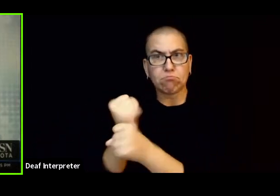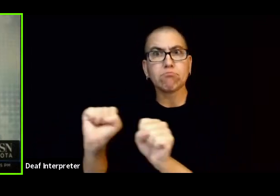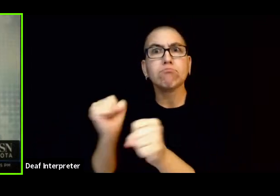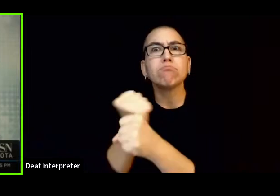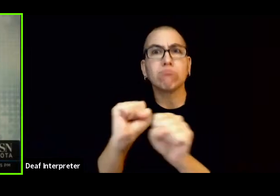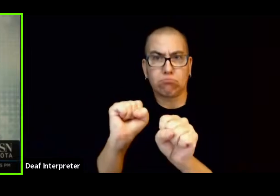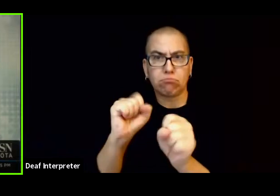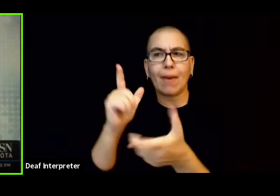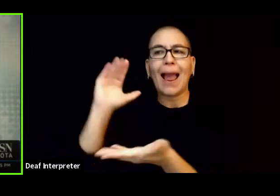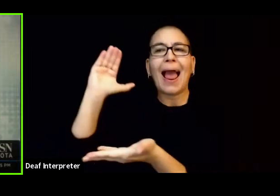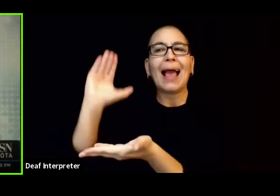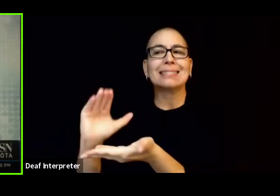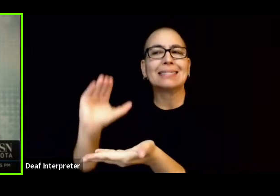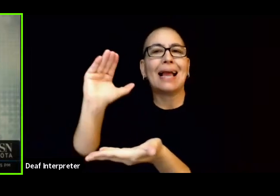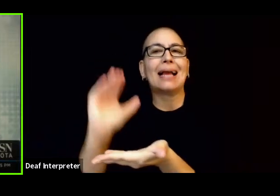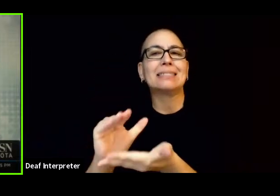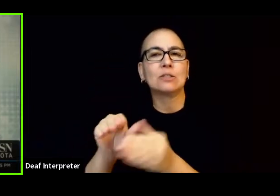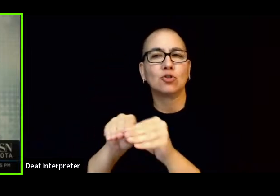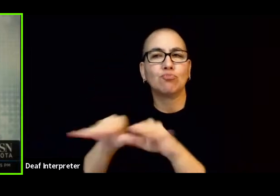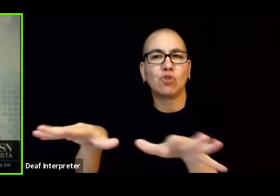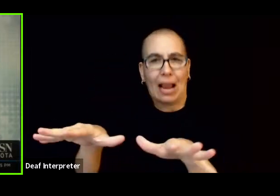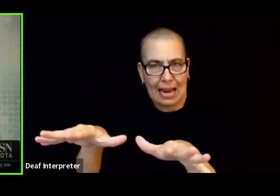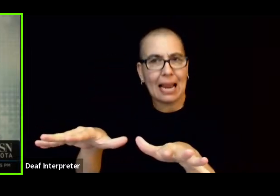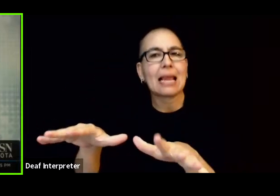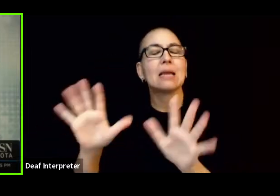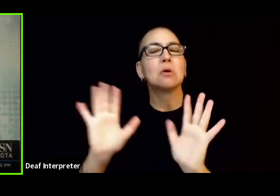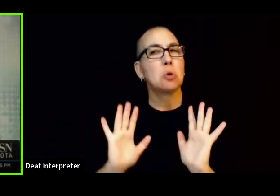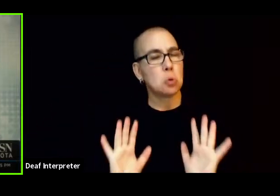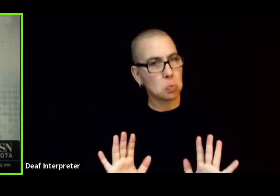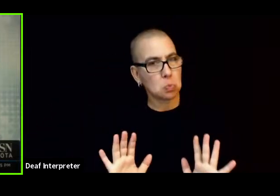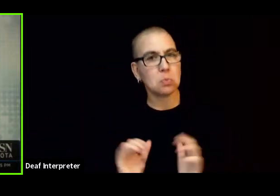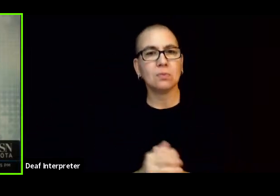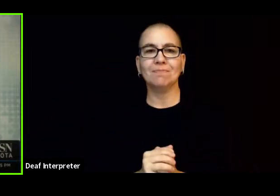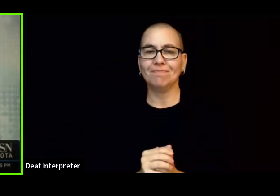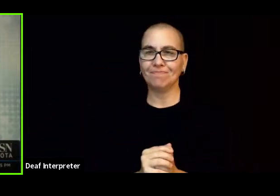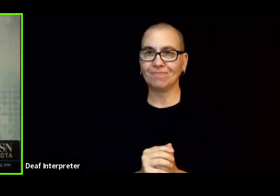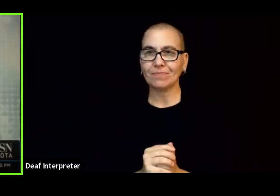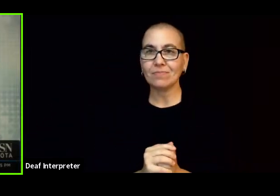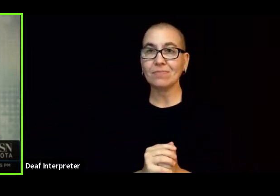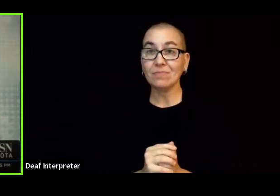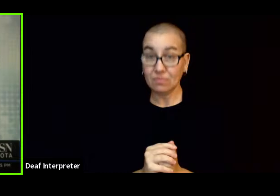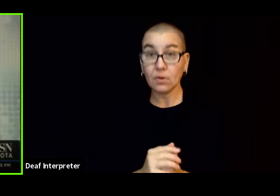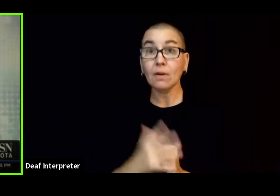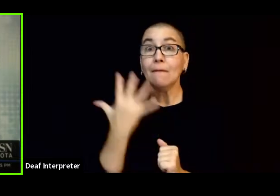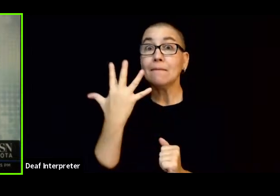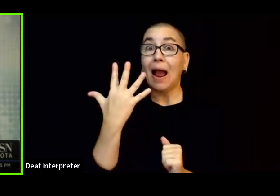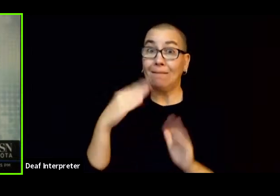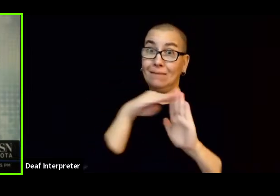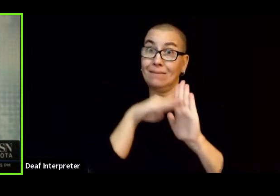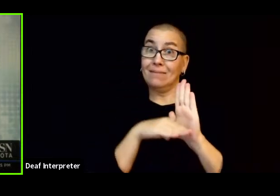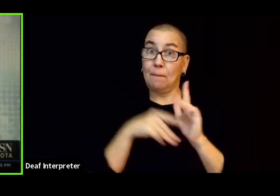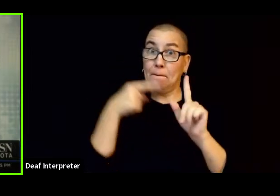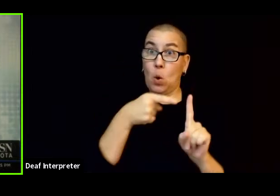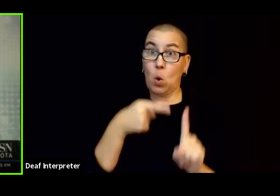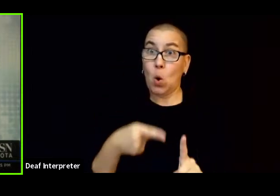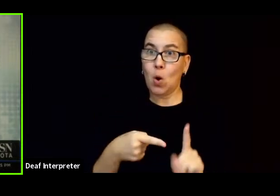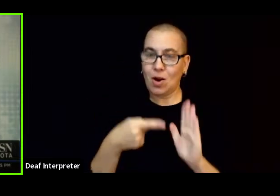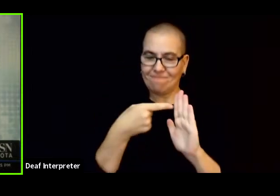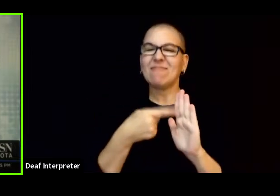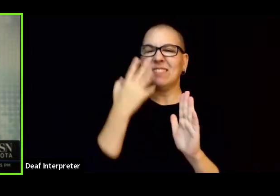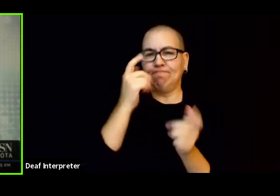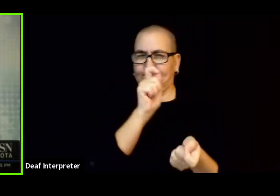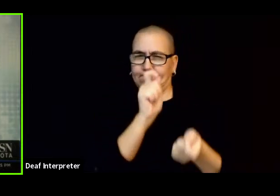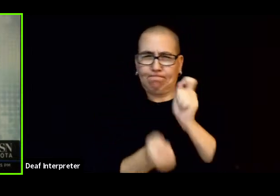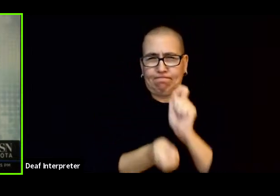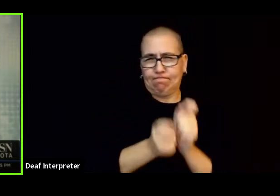norm. We have a full update on the long-term care plan available on our website, but I've asked Michelle Larson,